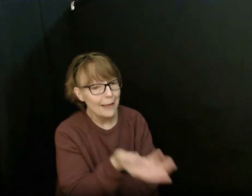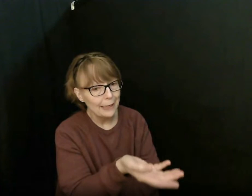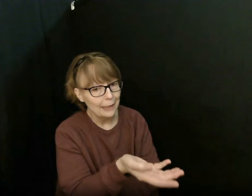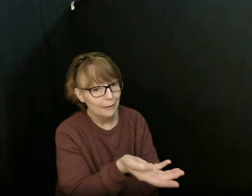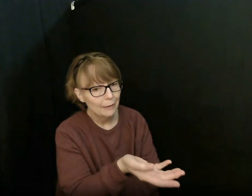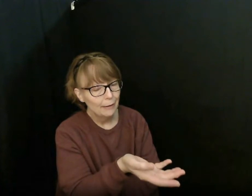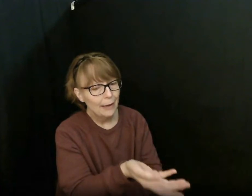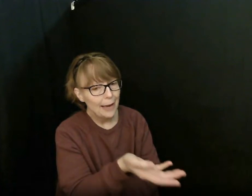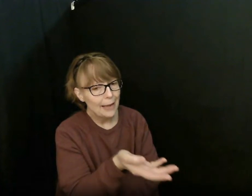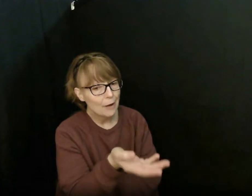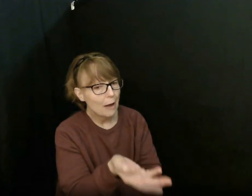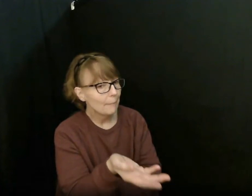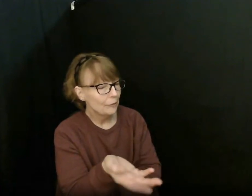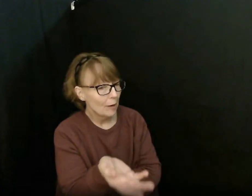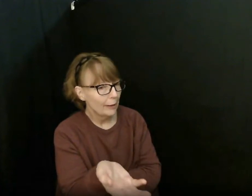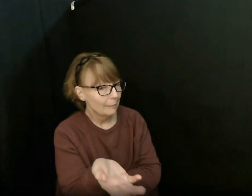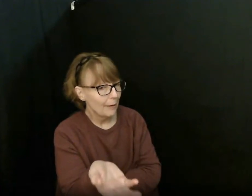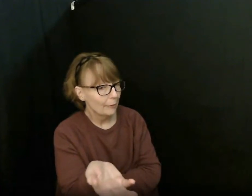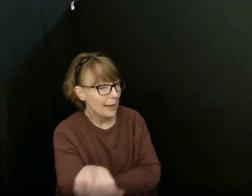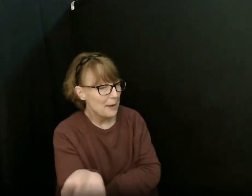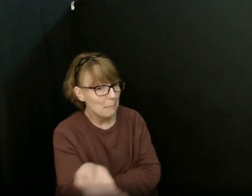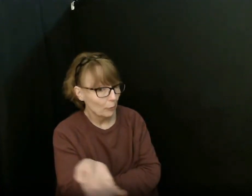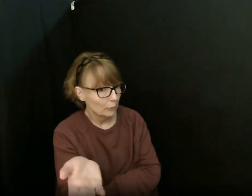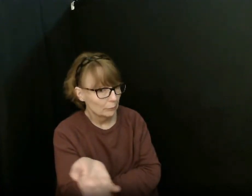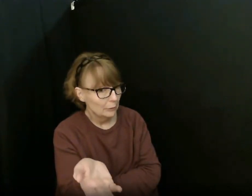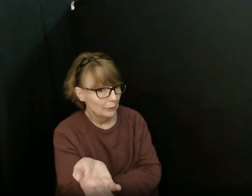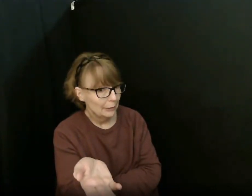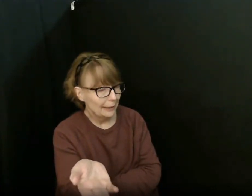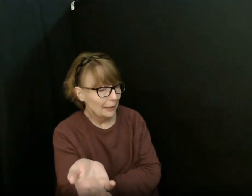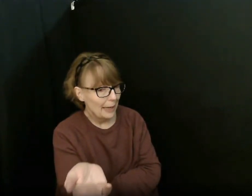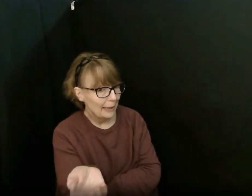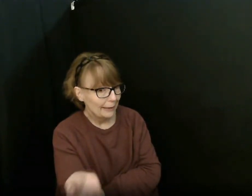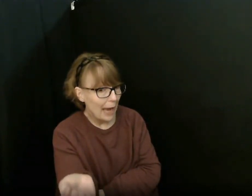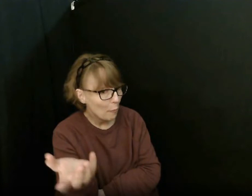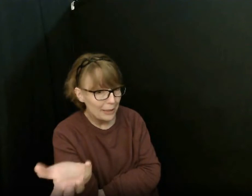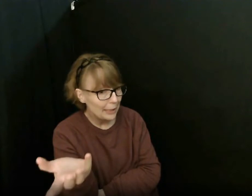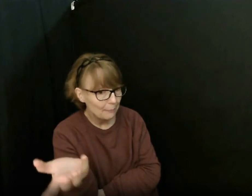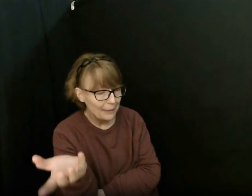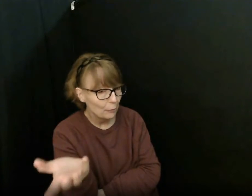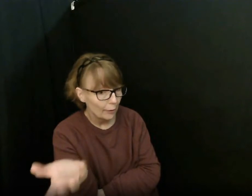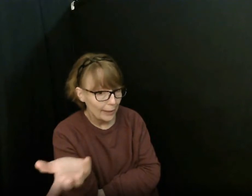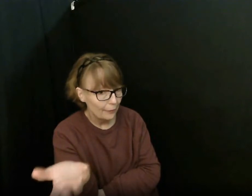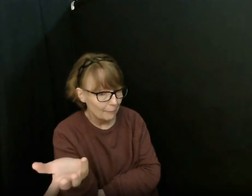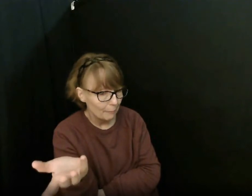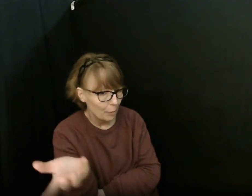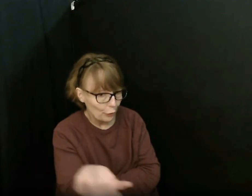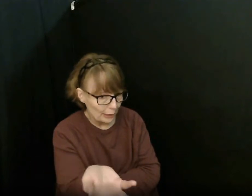many and not be talking about a number, like how many people are at the party or